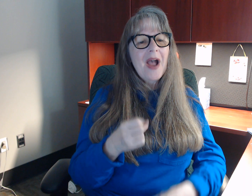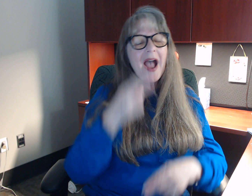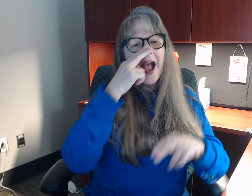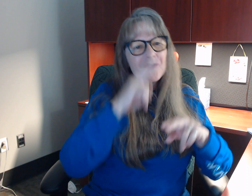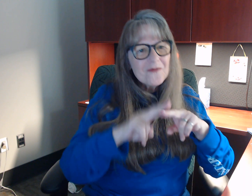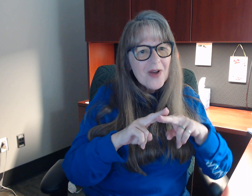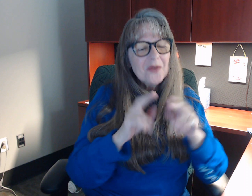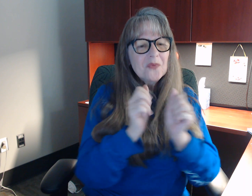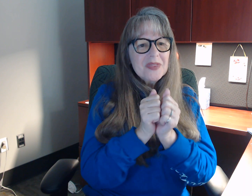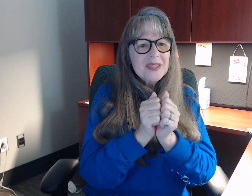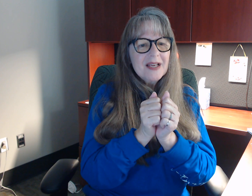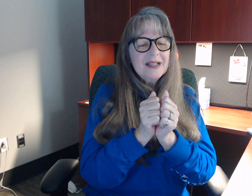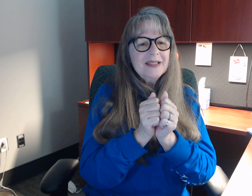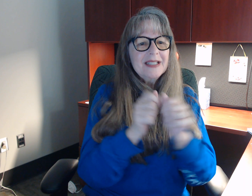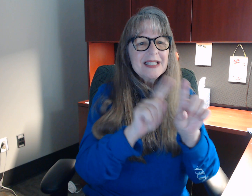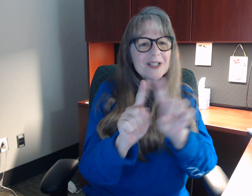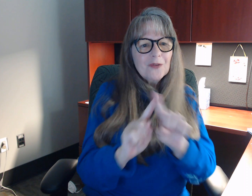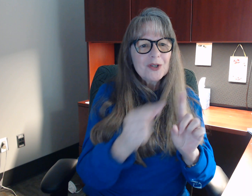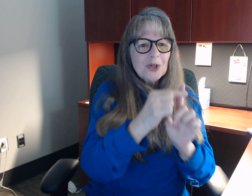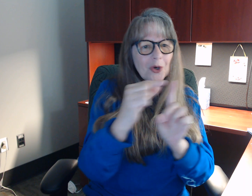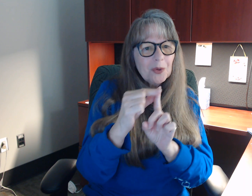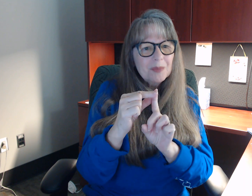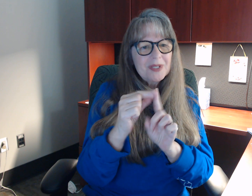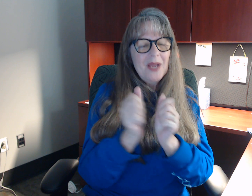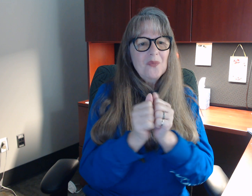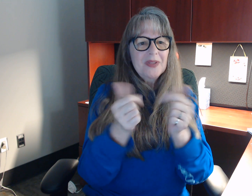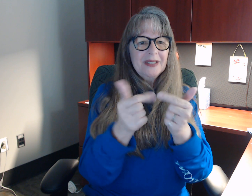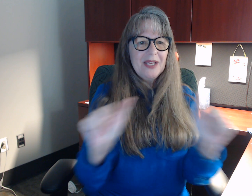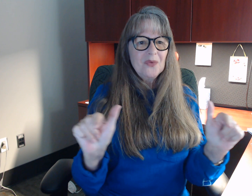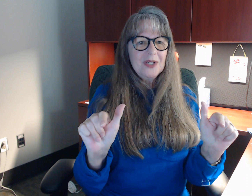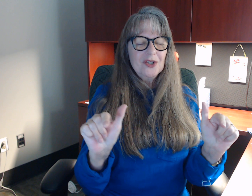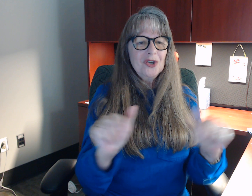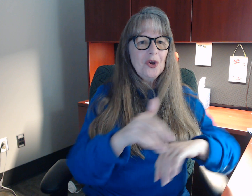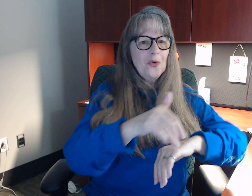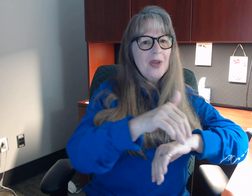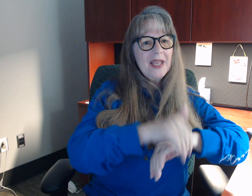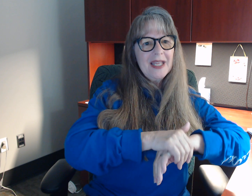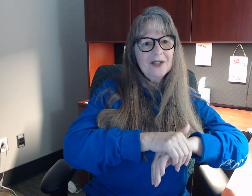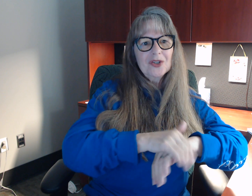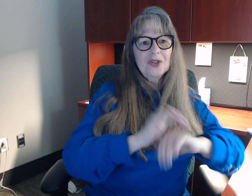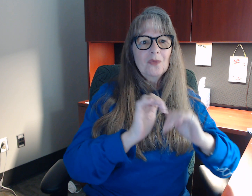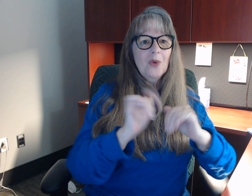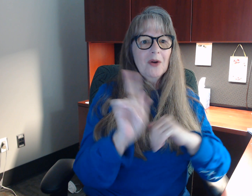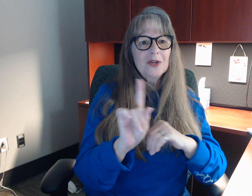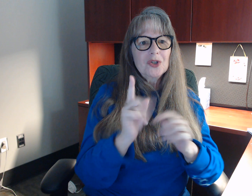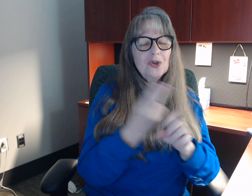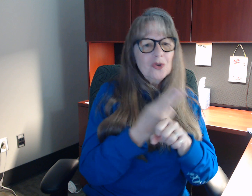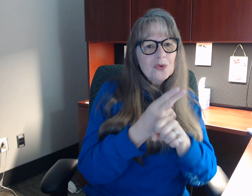have fun with these different terms and with language, you know, English and where it's used